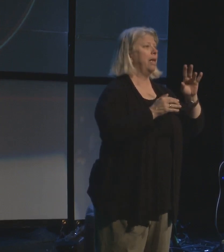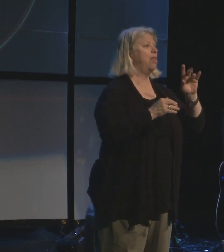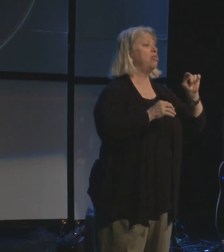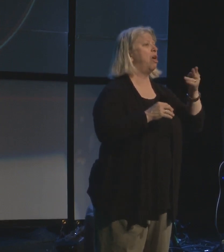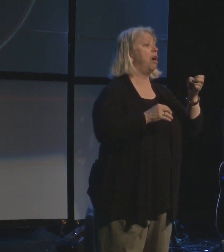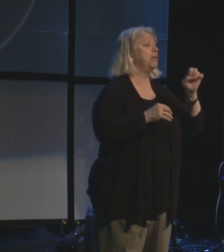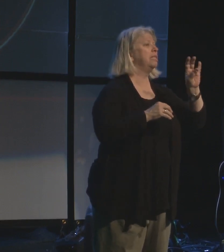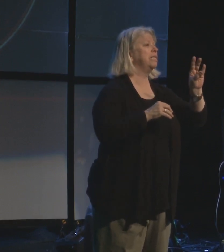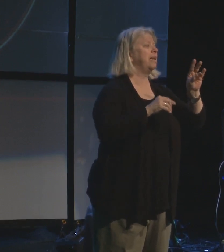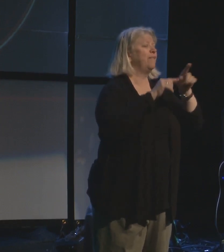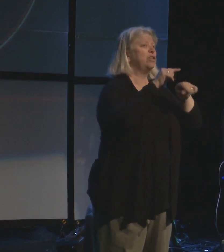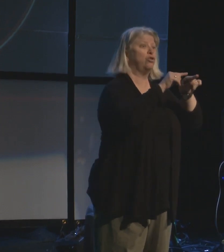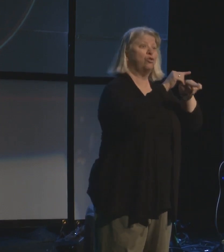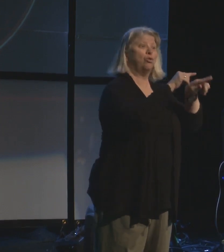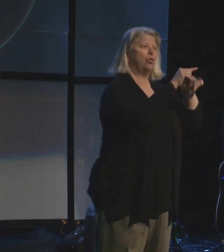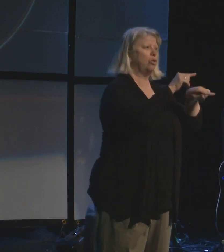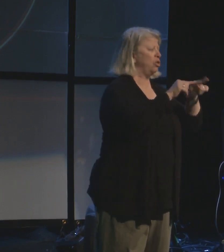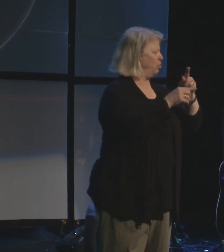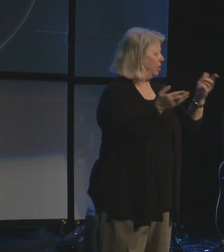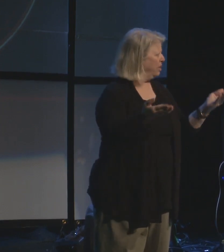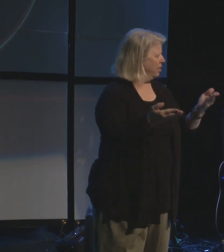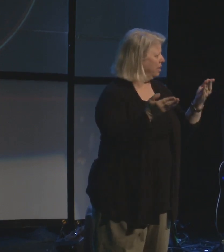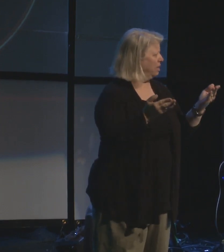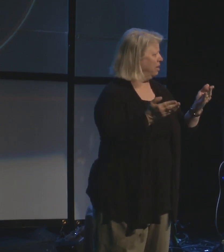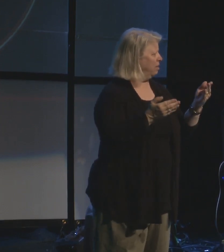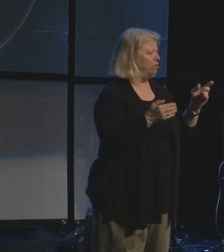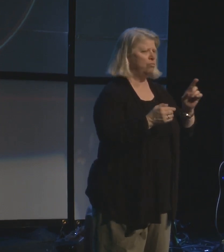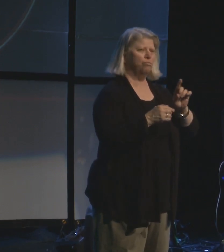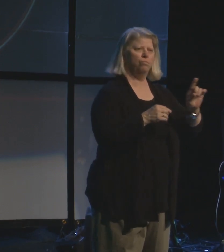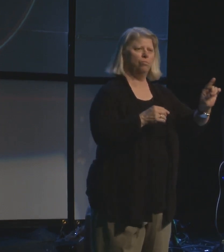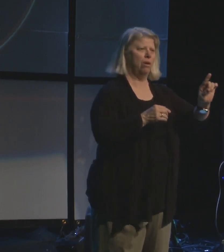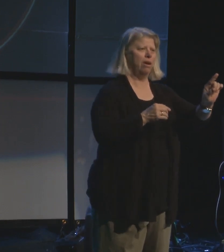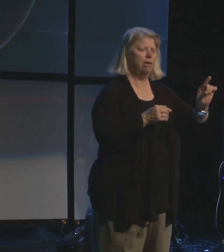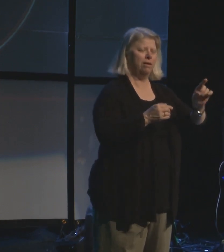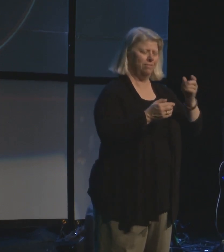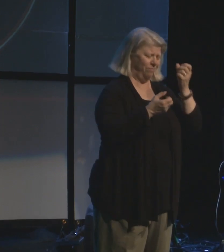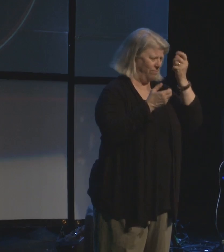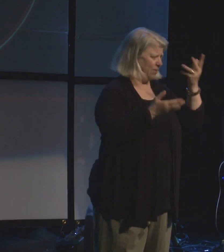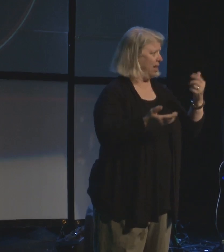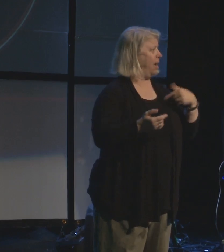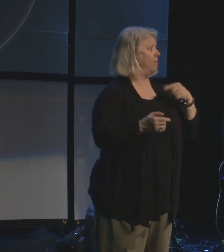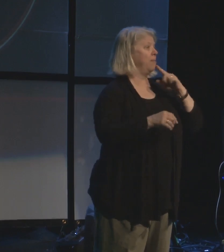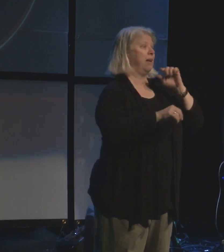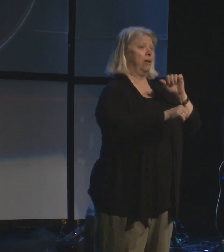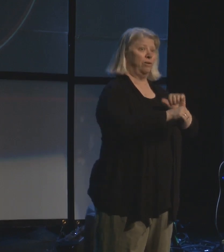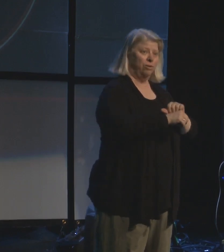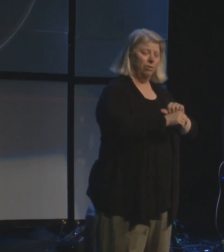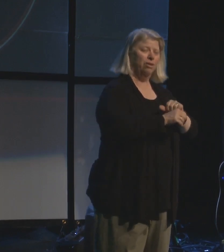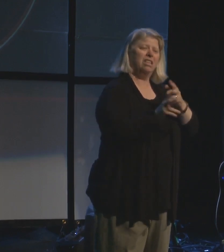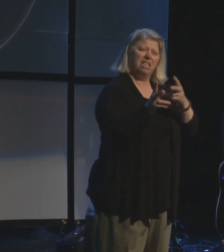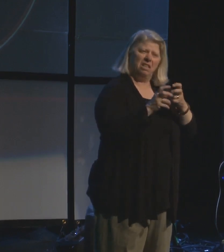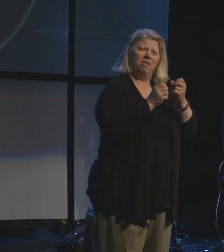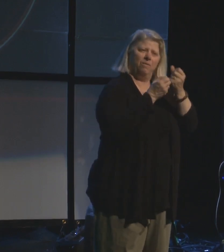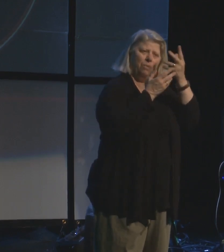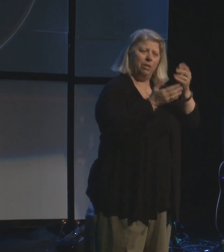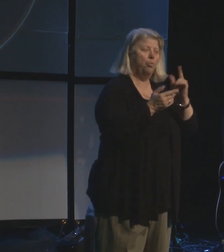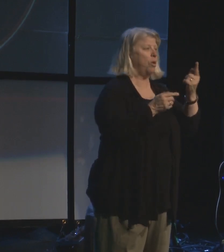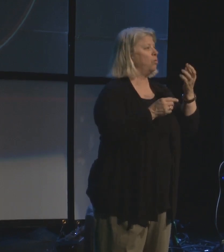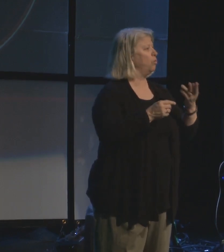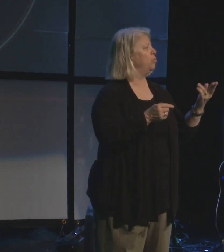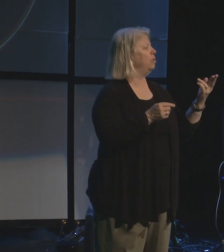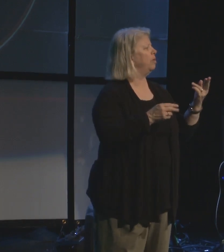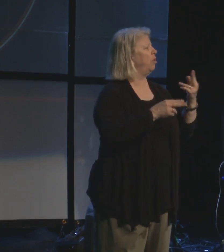Circles, which I would encourage, if you're here and you're kind of walking through this material, like I'm actually gaining a lot of information from this one